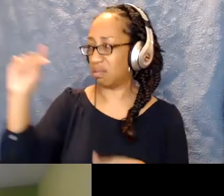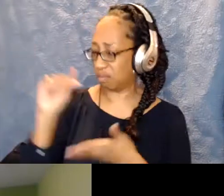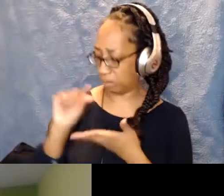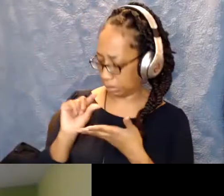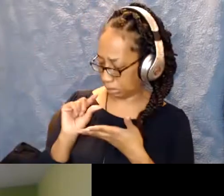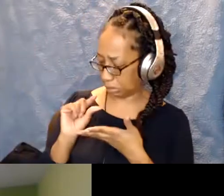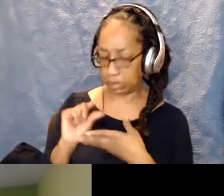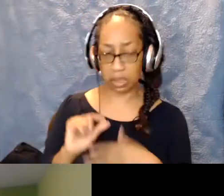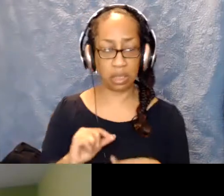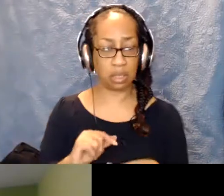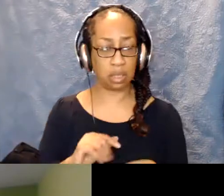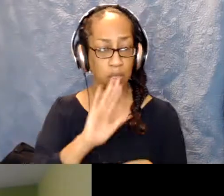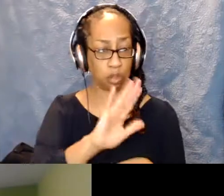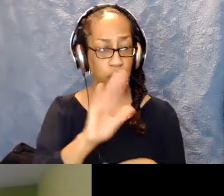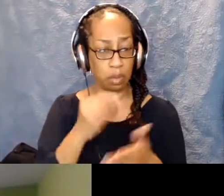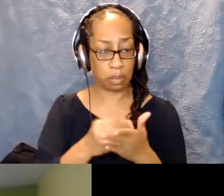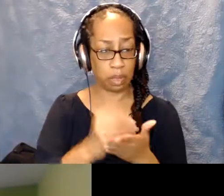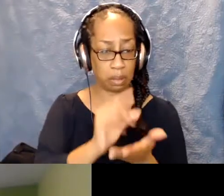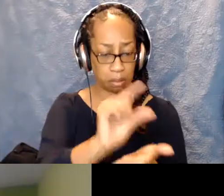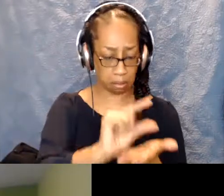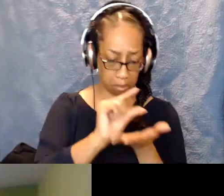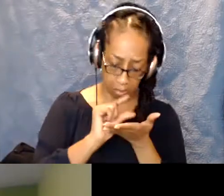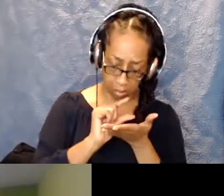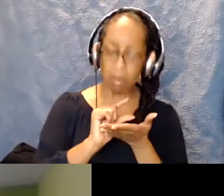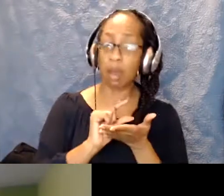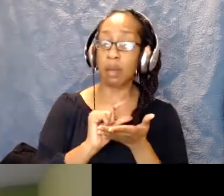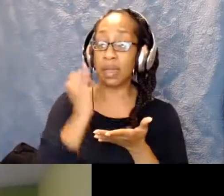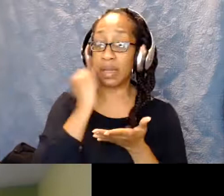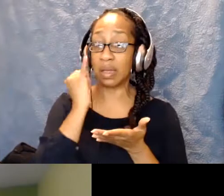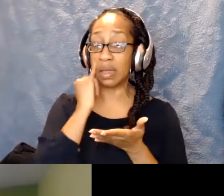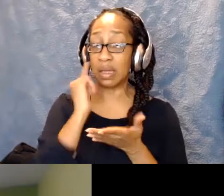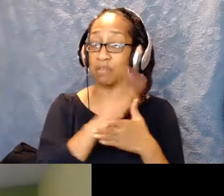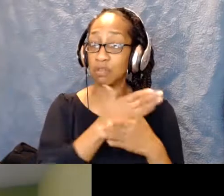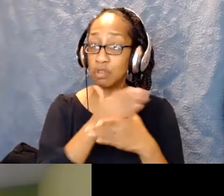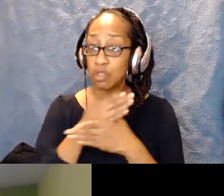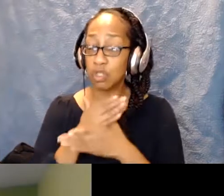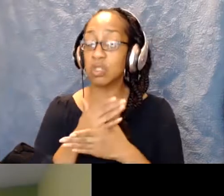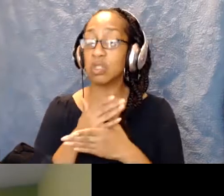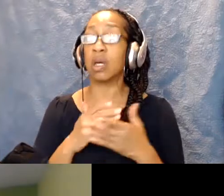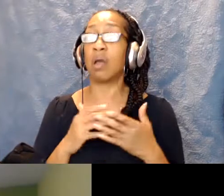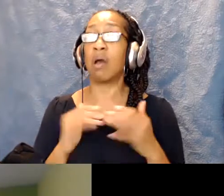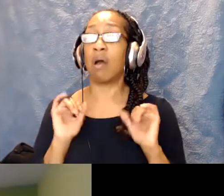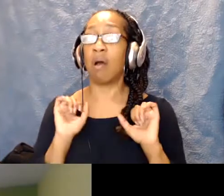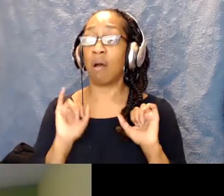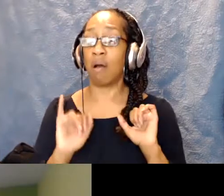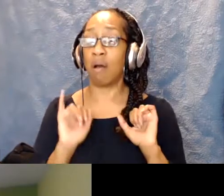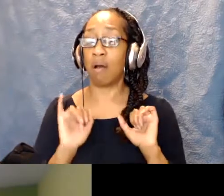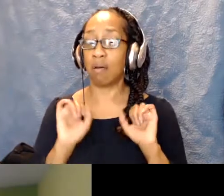together and you're performing those activities together, you can stretch those resources tremendously.